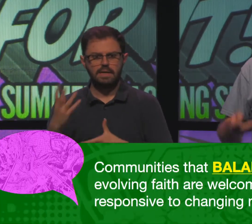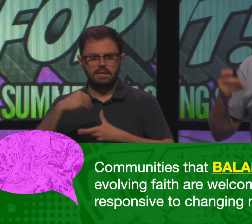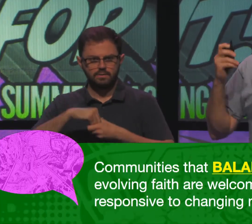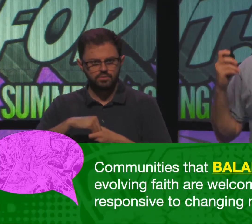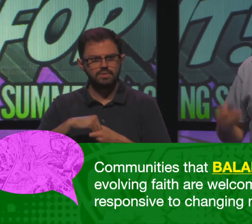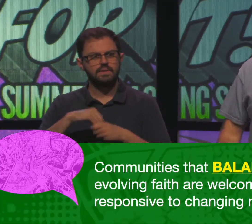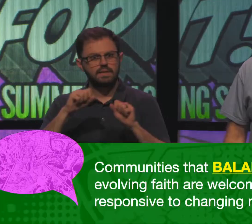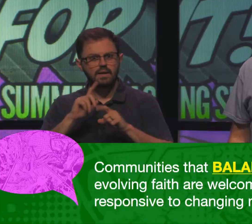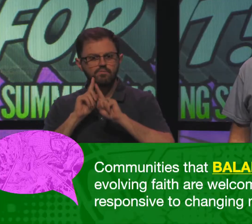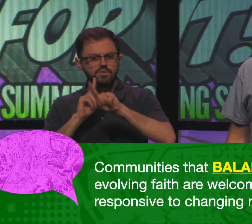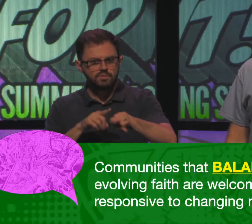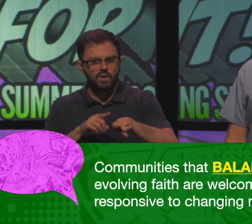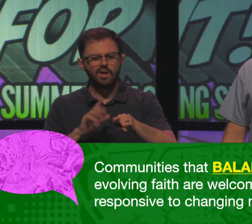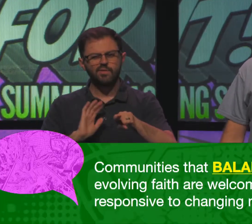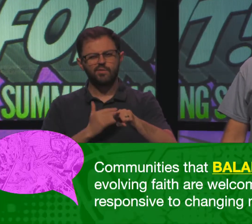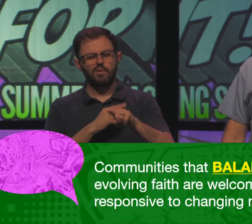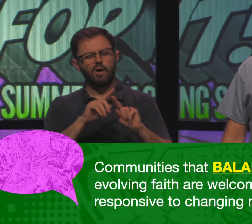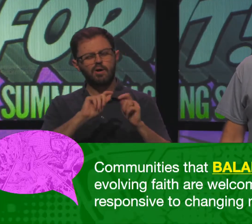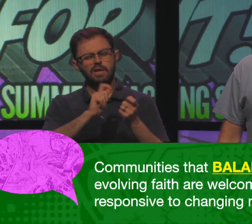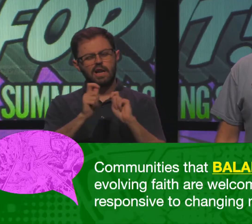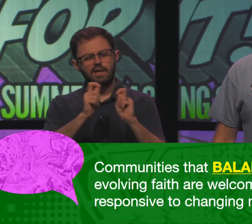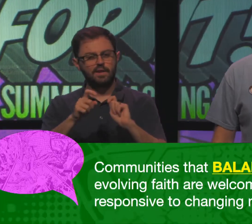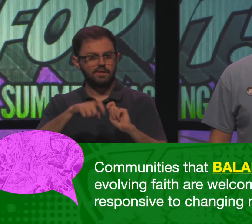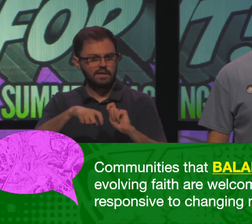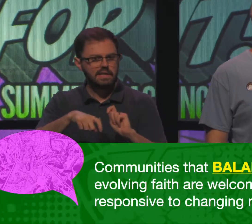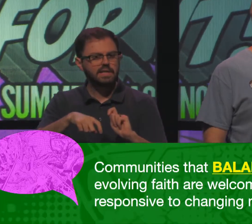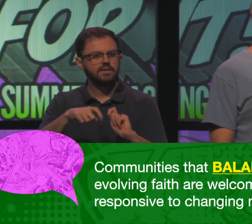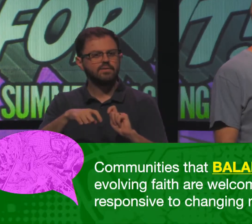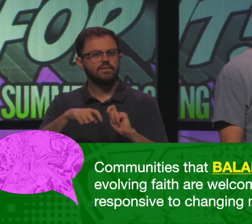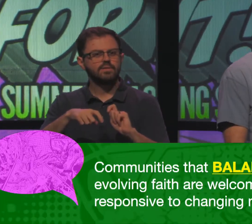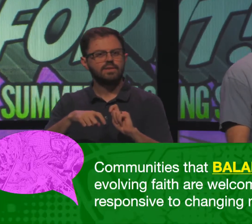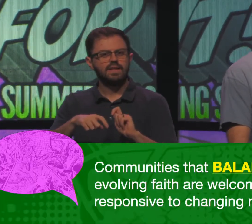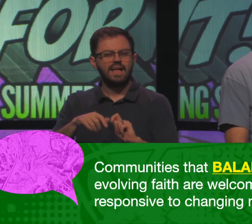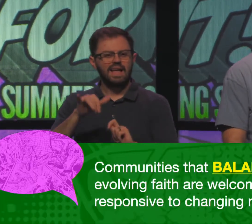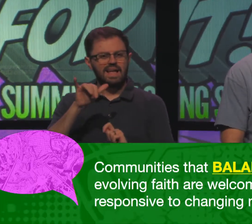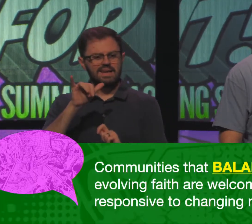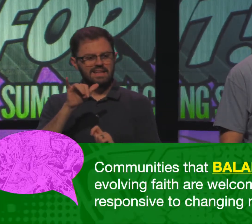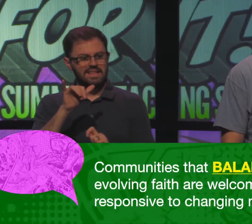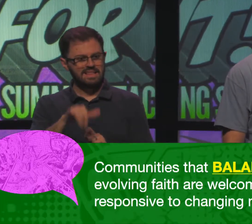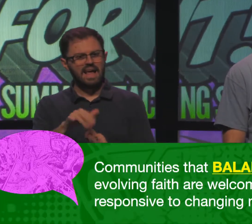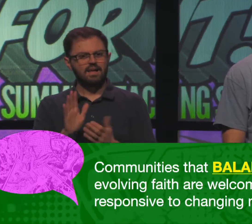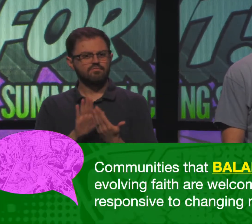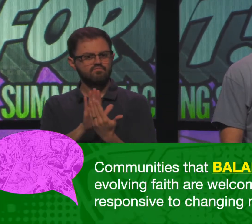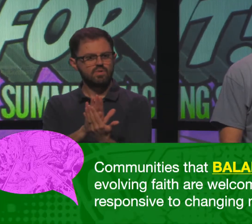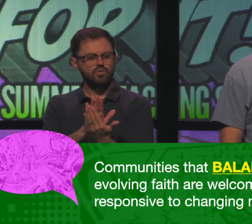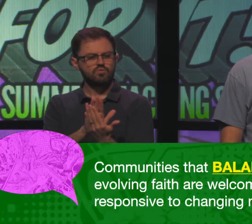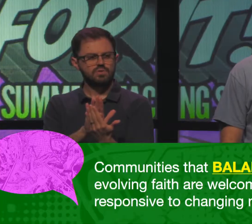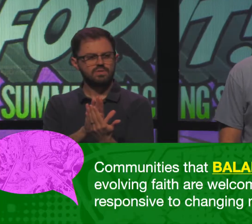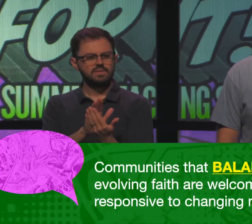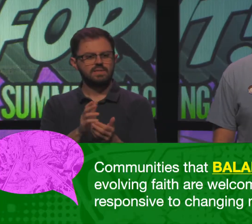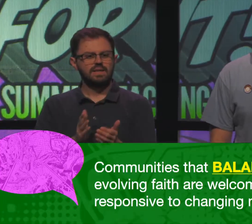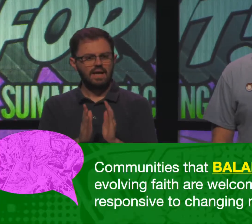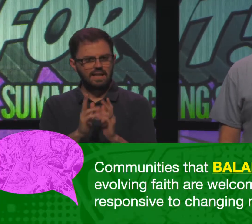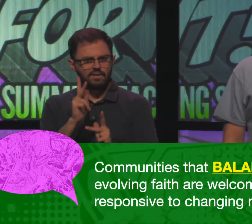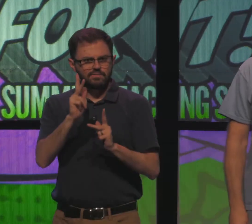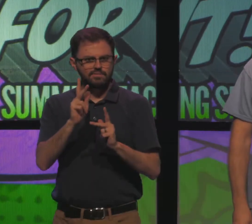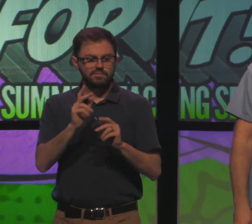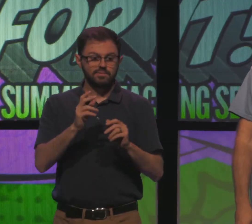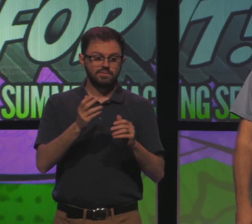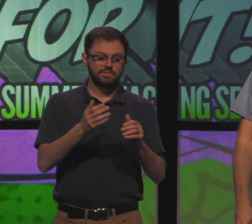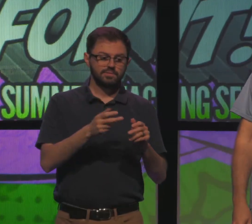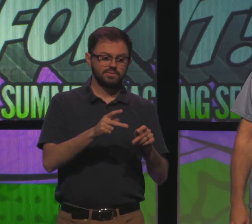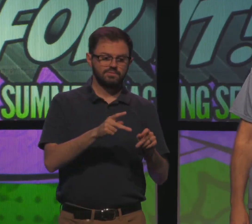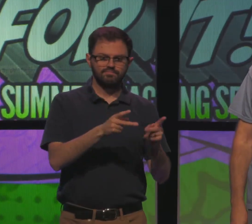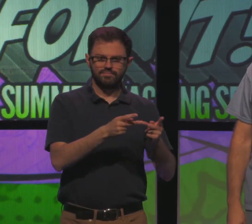humanity. And these types of communities, I believe places like Crossroads Church, like your home, like your very life,